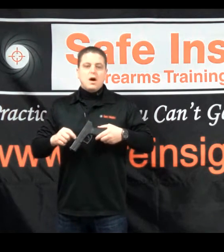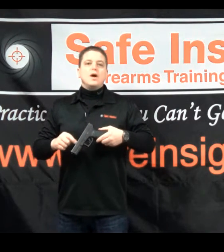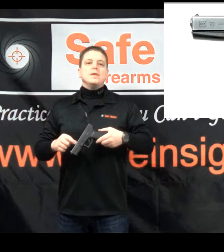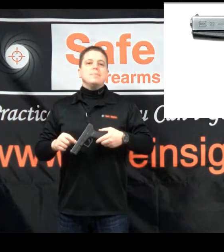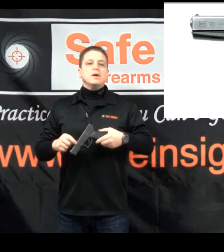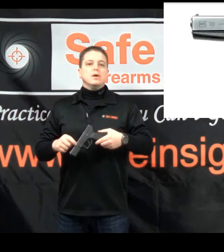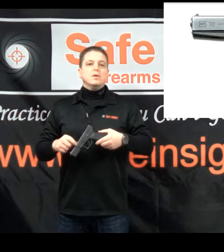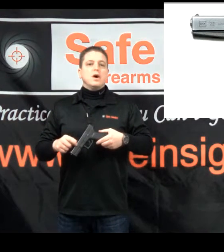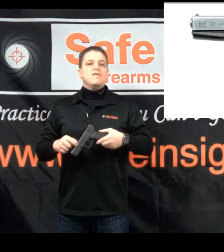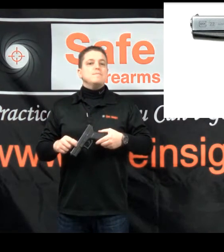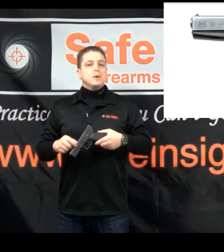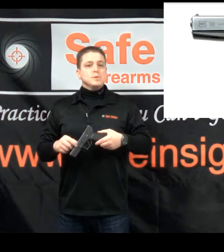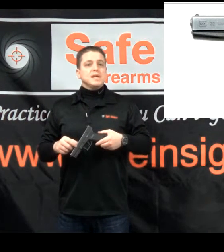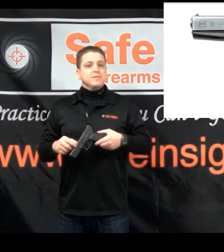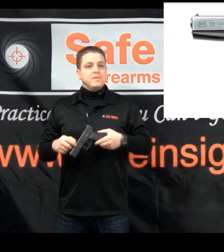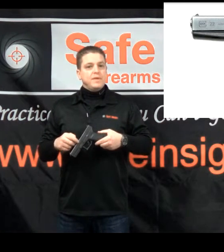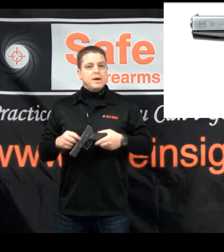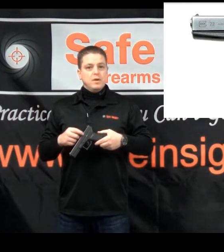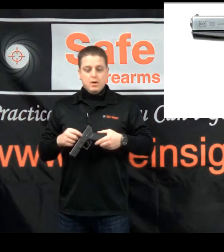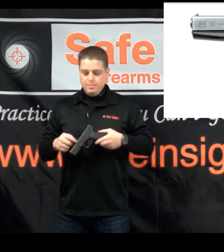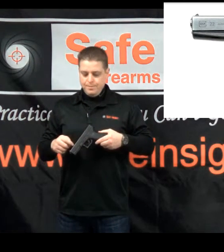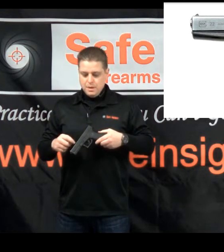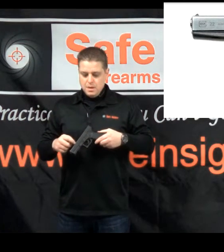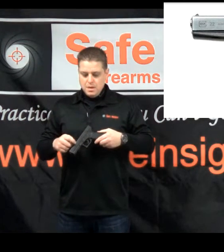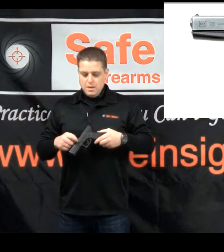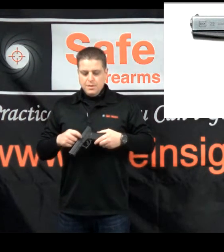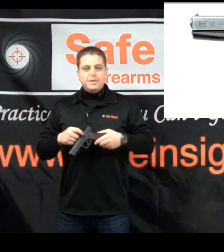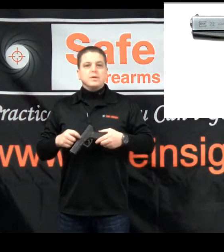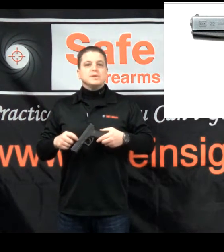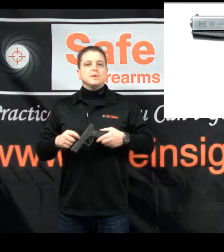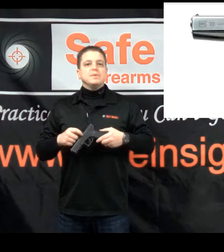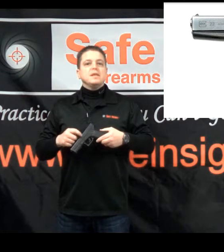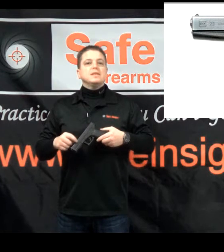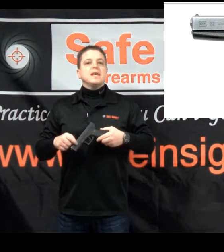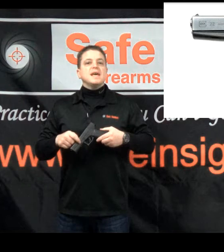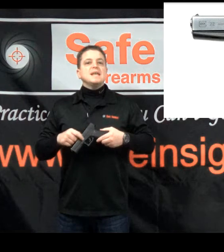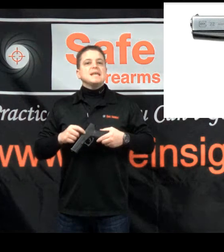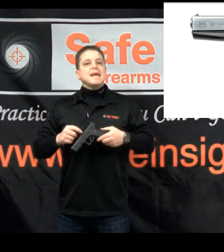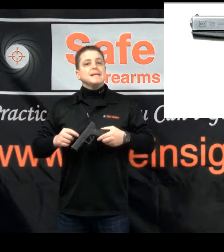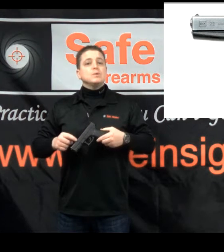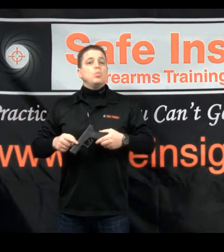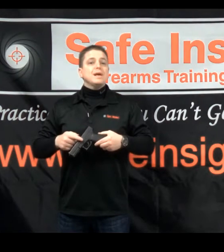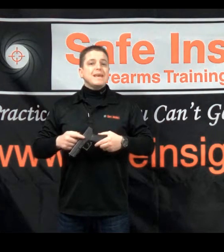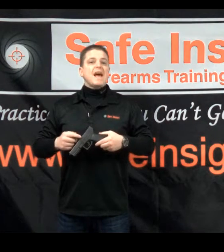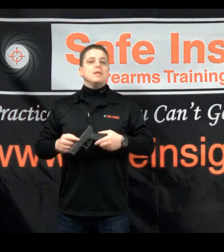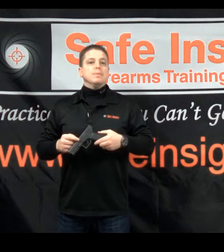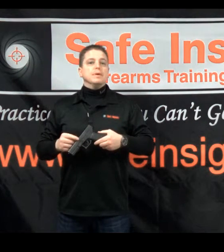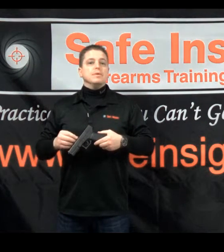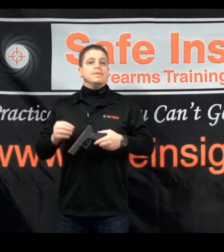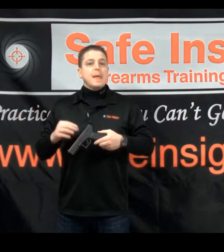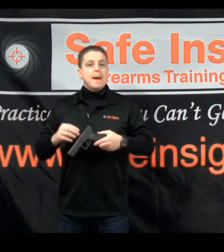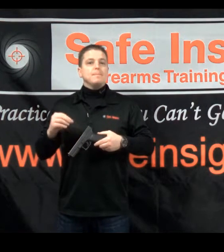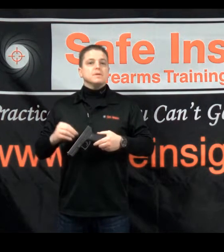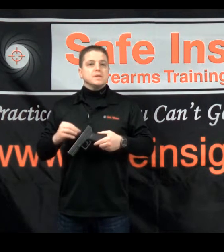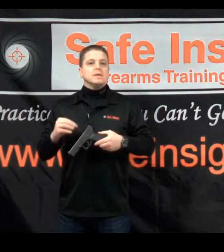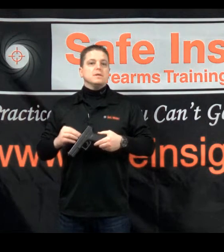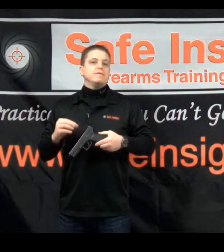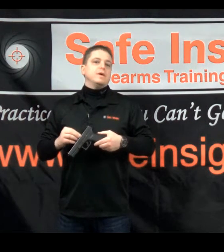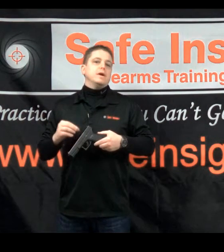On the barrel of most every firearm, there is something that indicates what caliber that particular